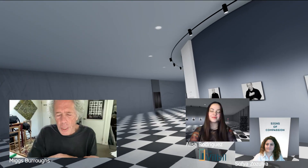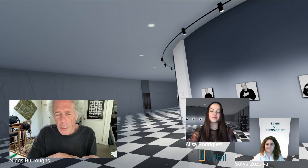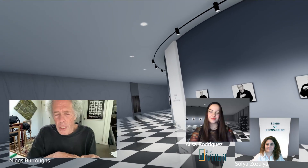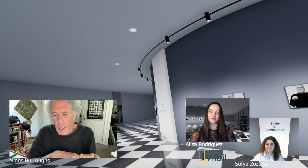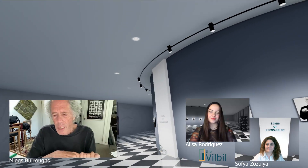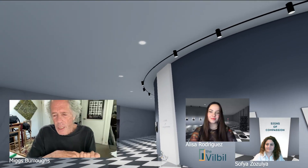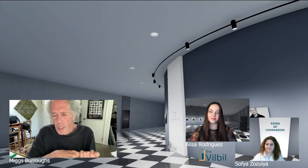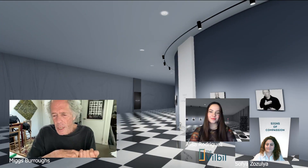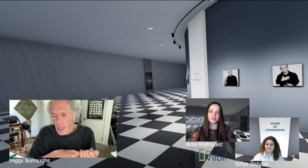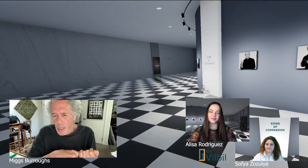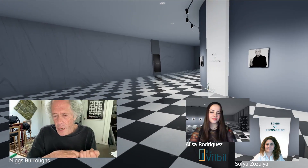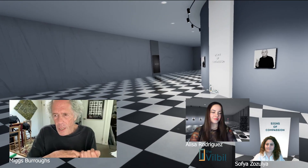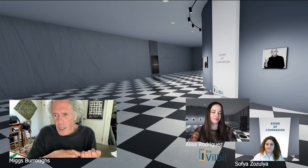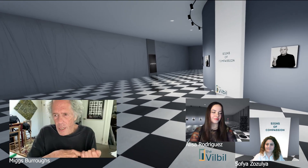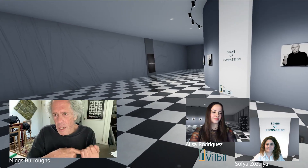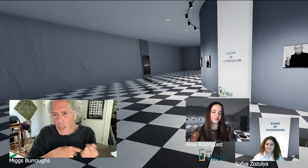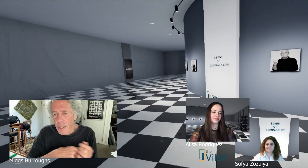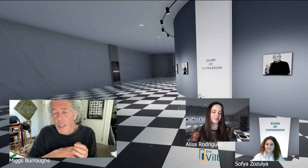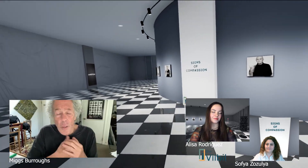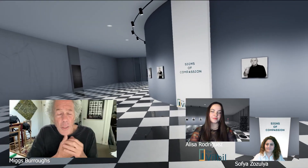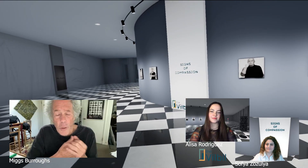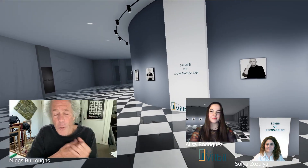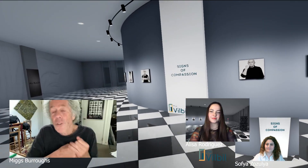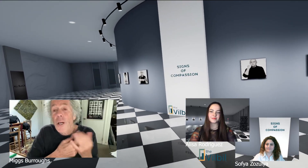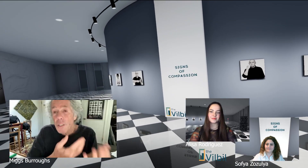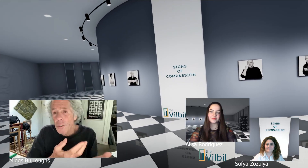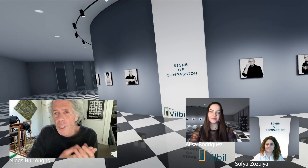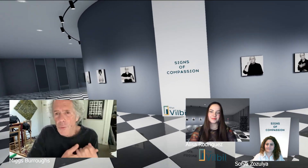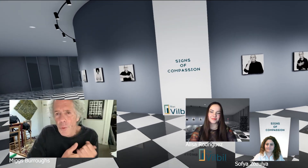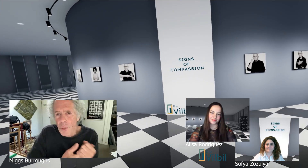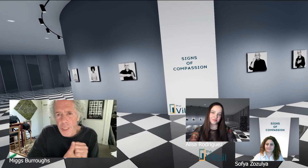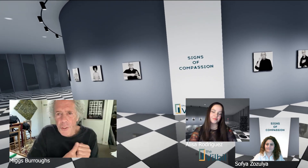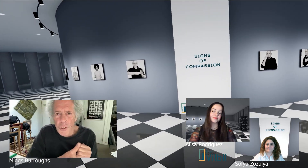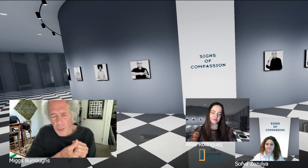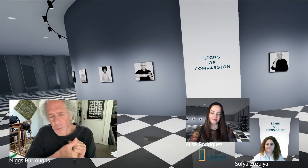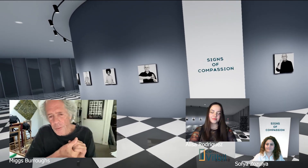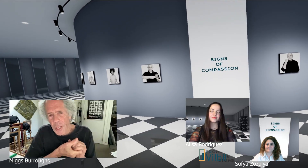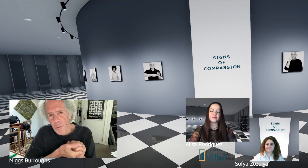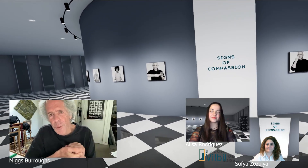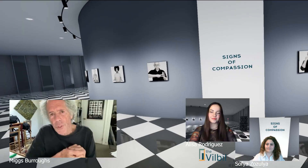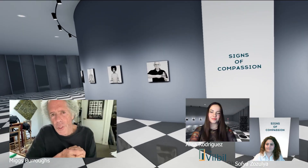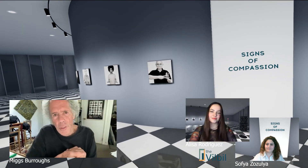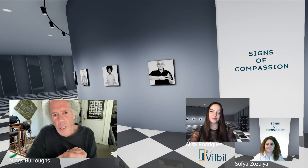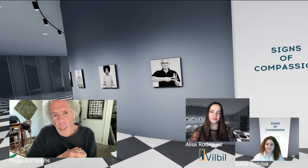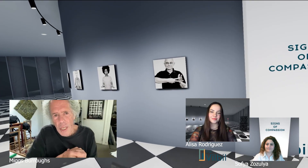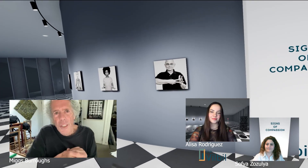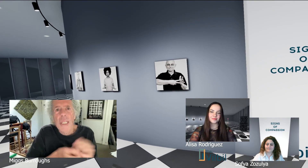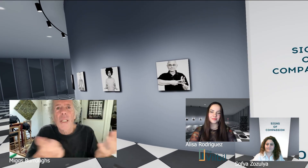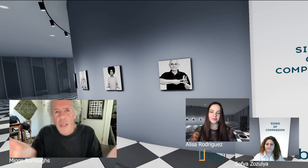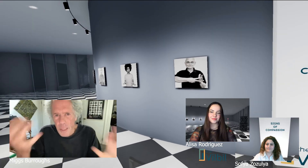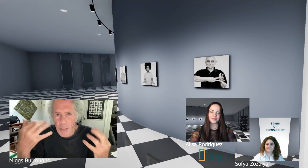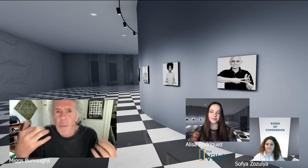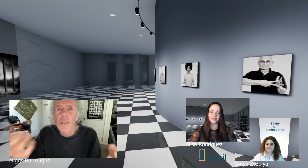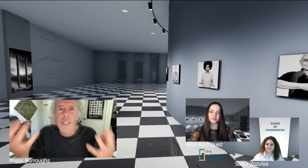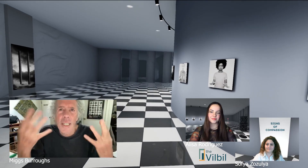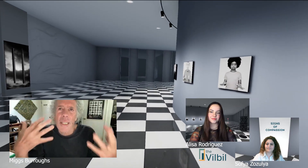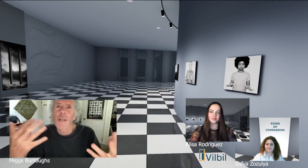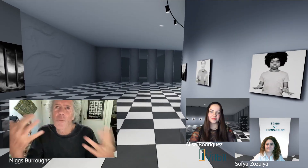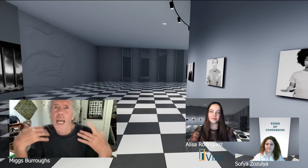intentionally, I tried to do things more intentionally for that reason, and to get that